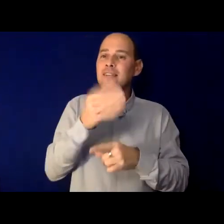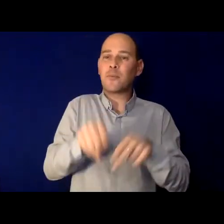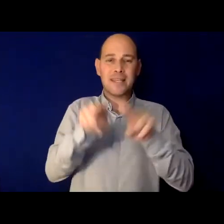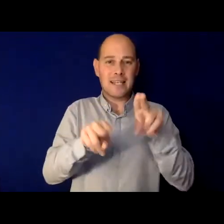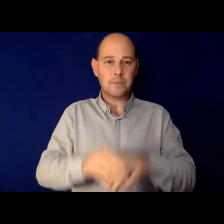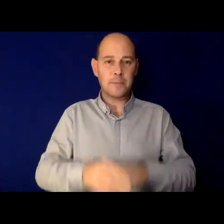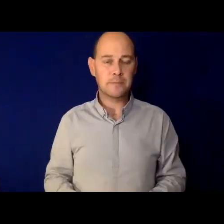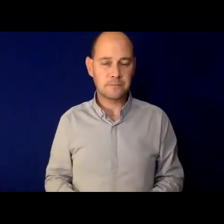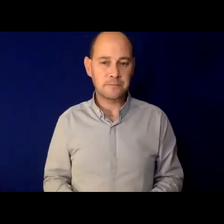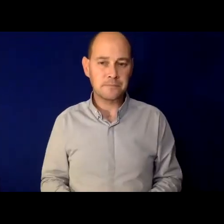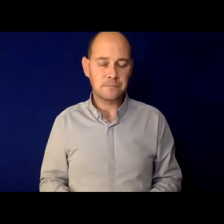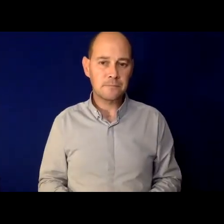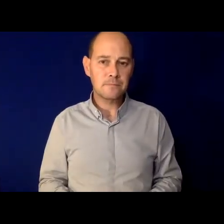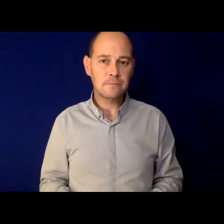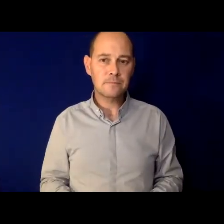was,